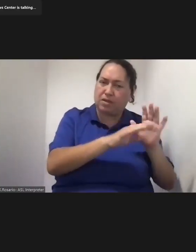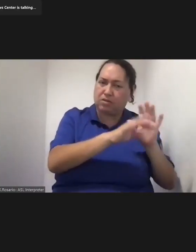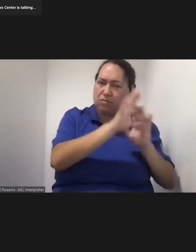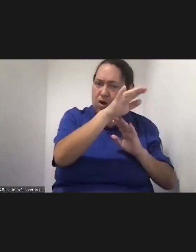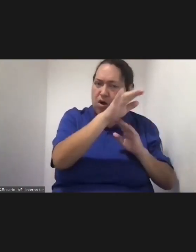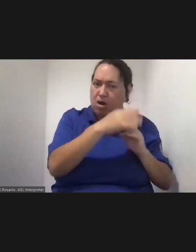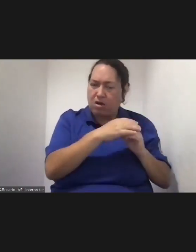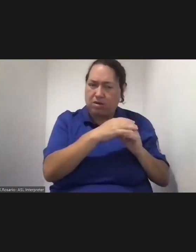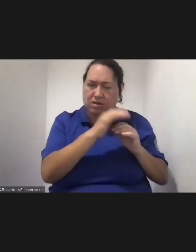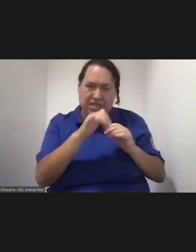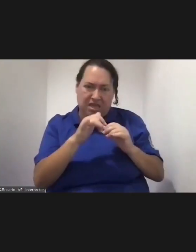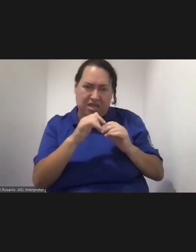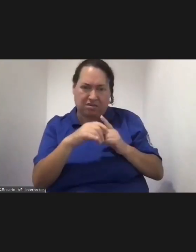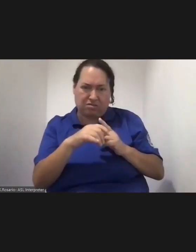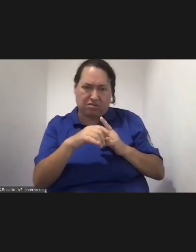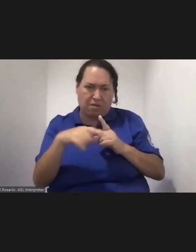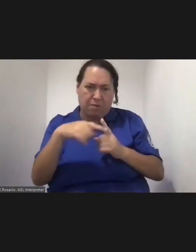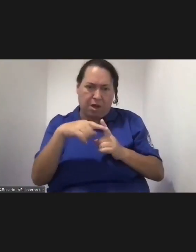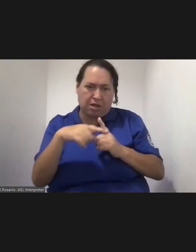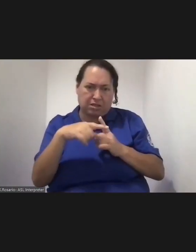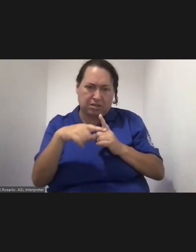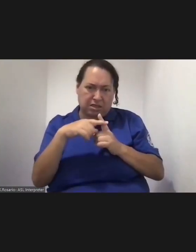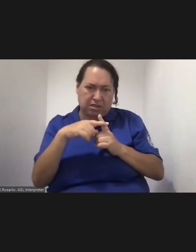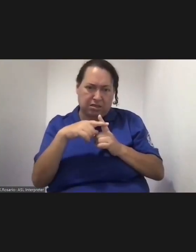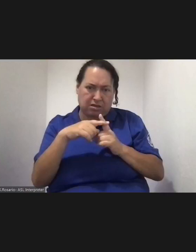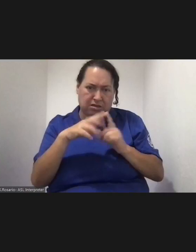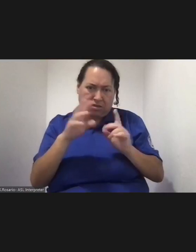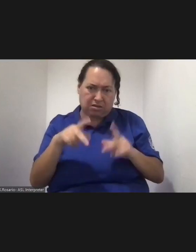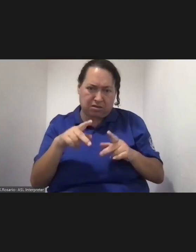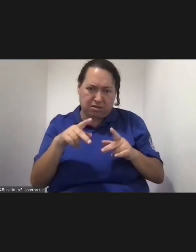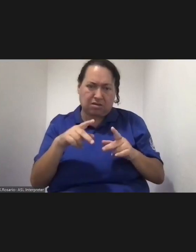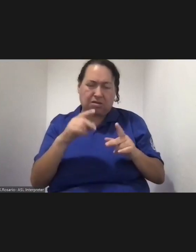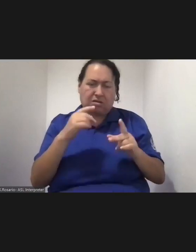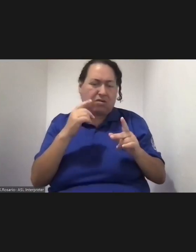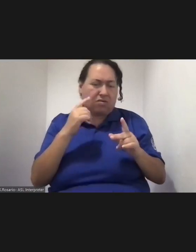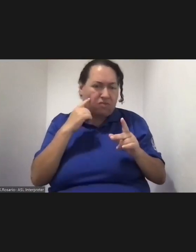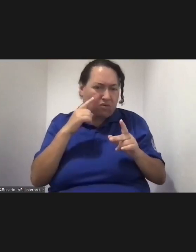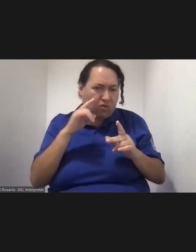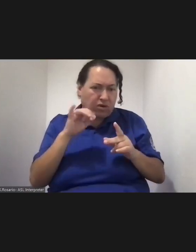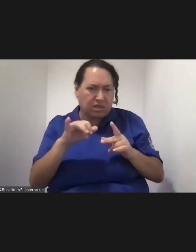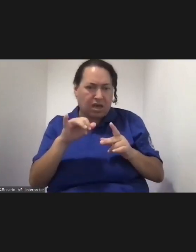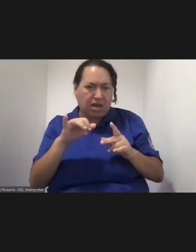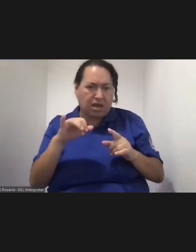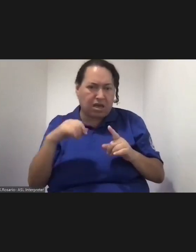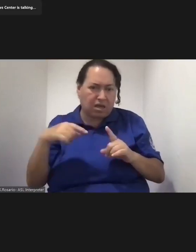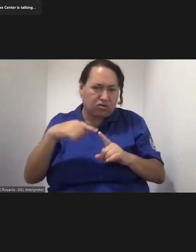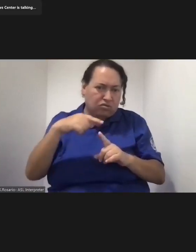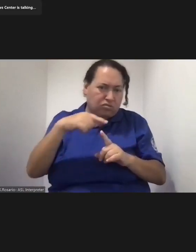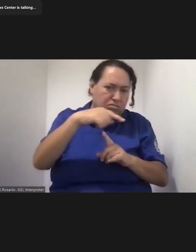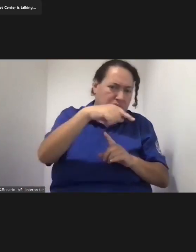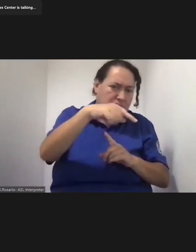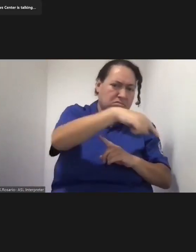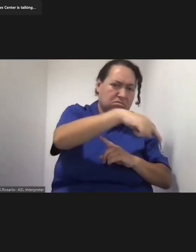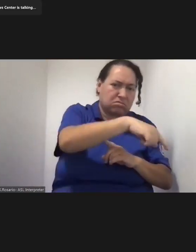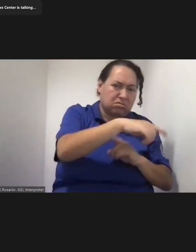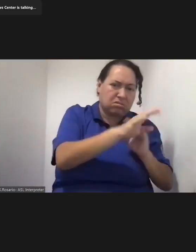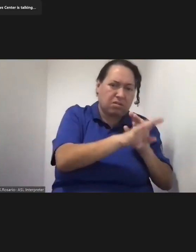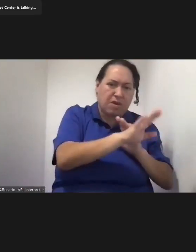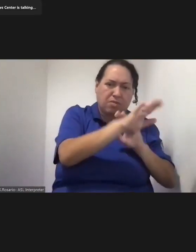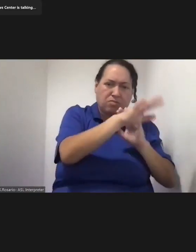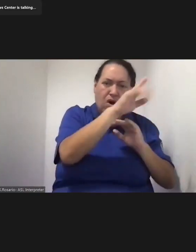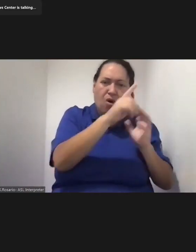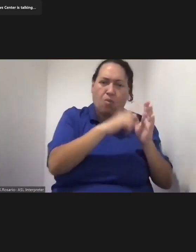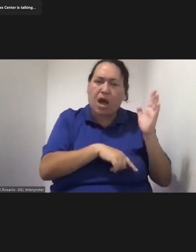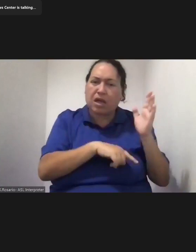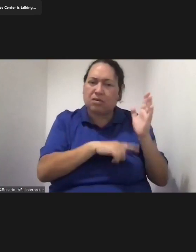positive case that led you to contact tracing, that led you to that basketball cluster. What was it? Was it